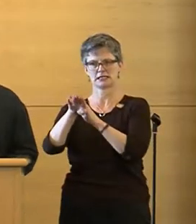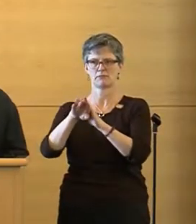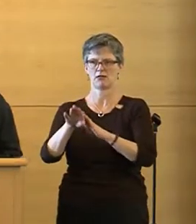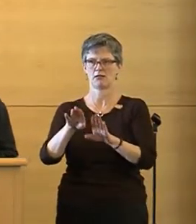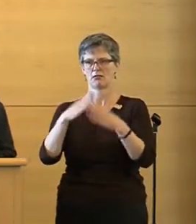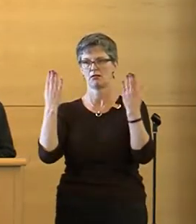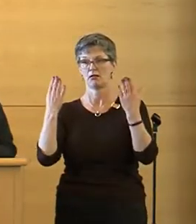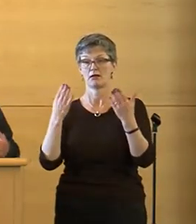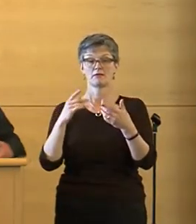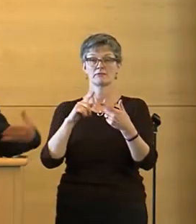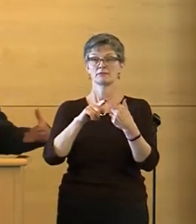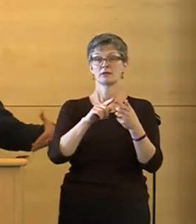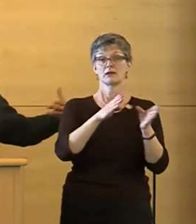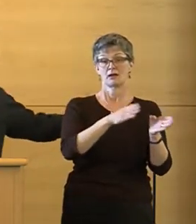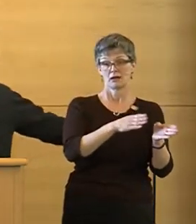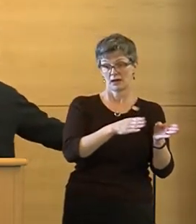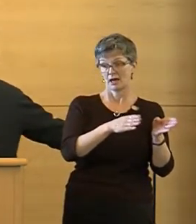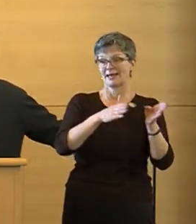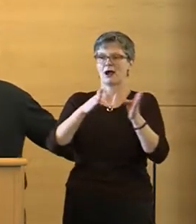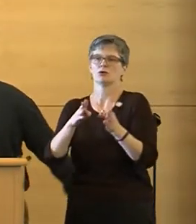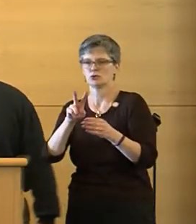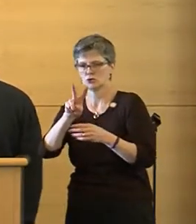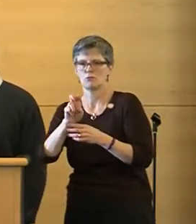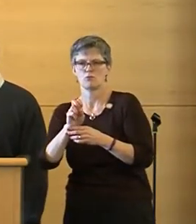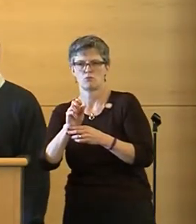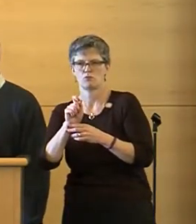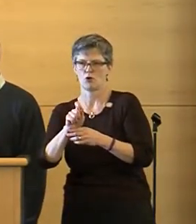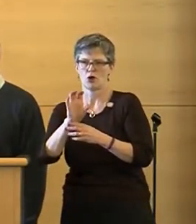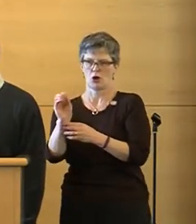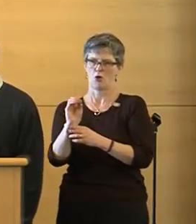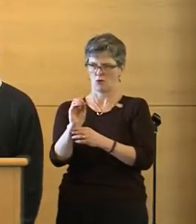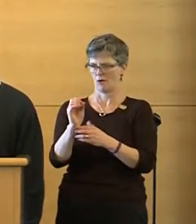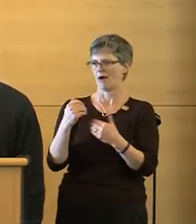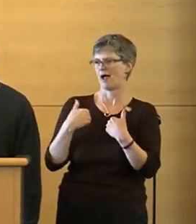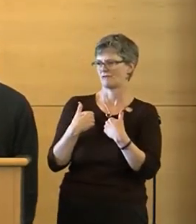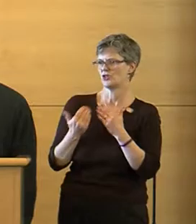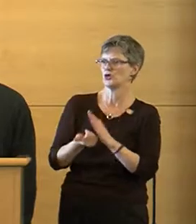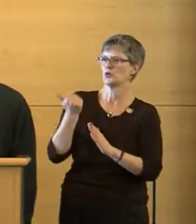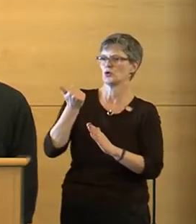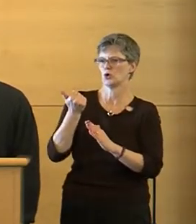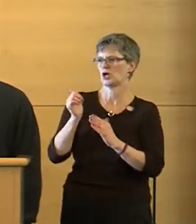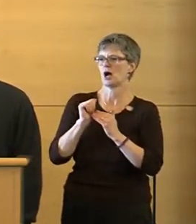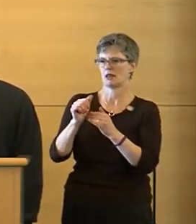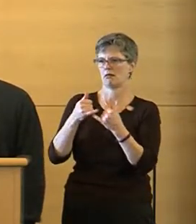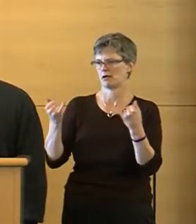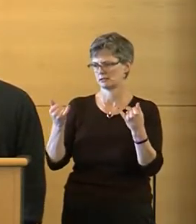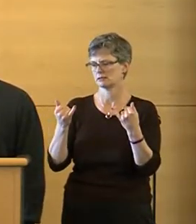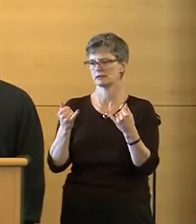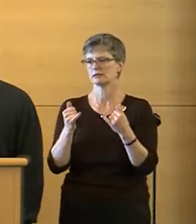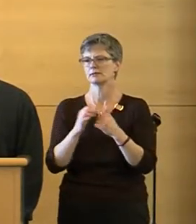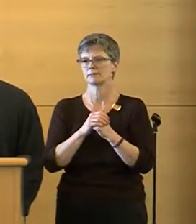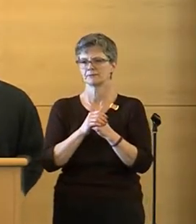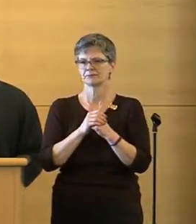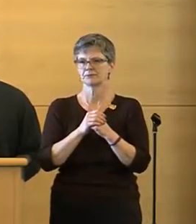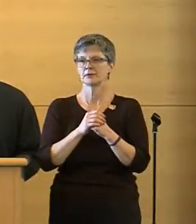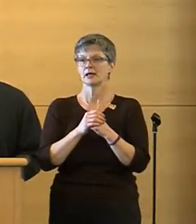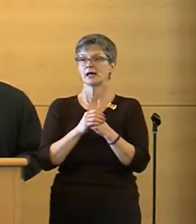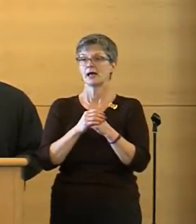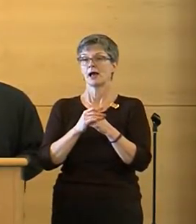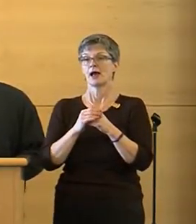Version 1 came out in the late 1990s, so it's been around for a very long time, specifically telling us how to